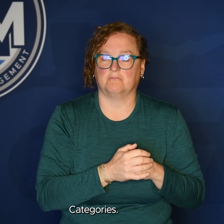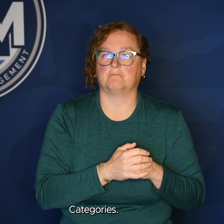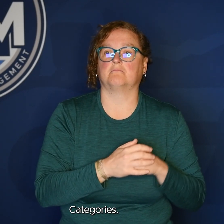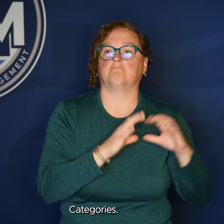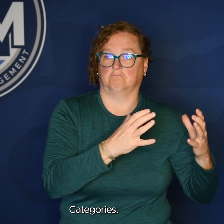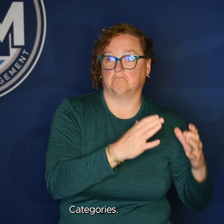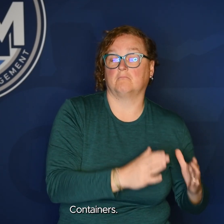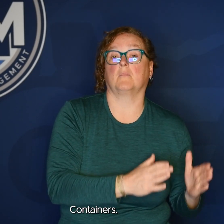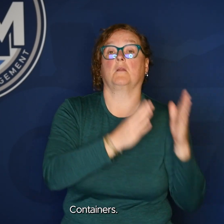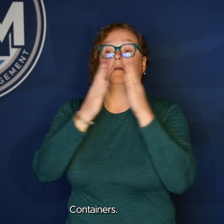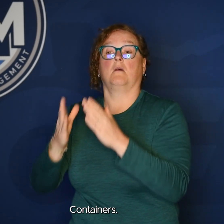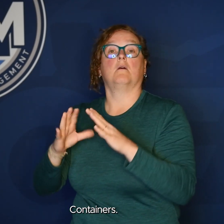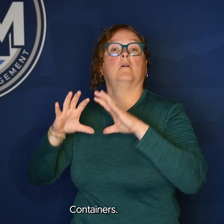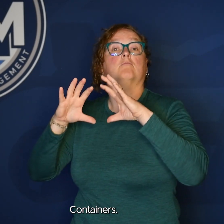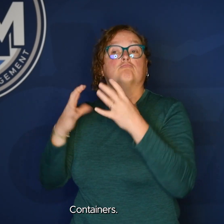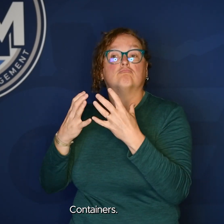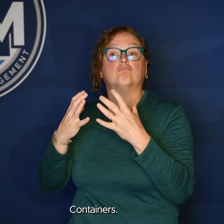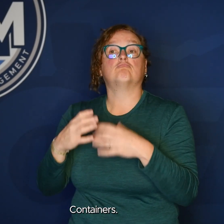Categories: containers,